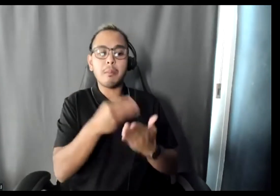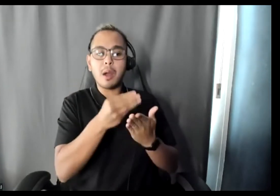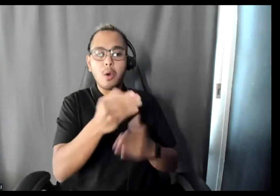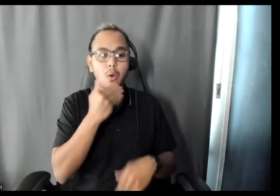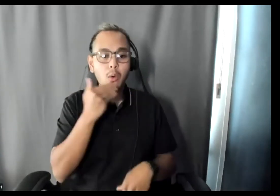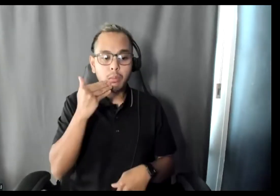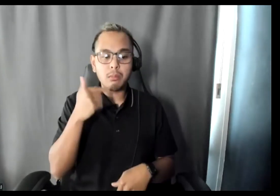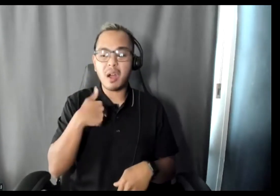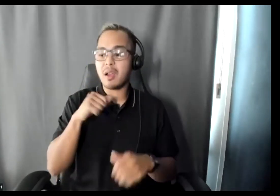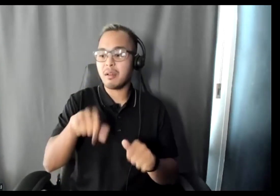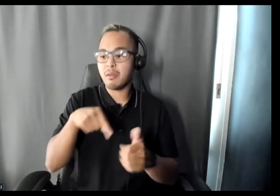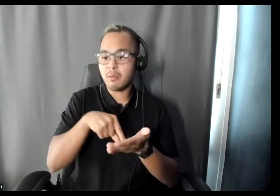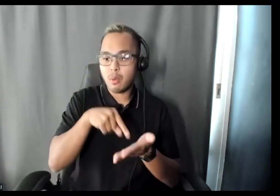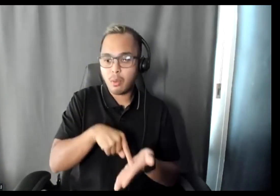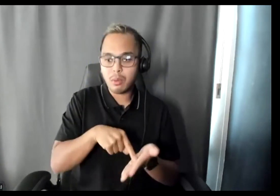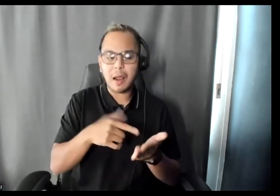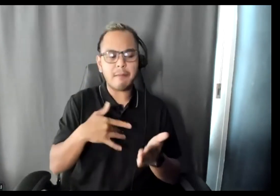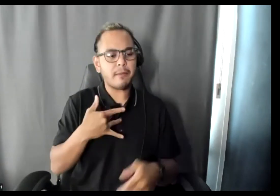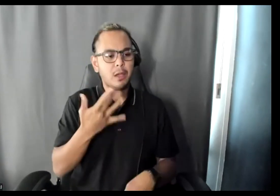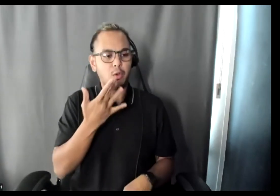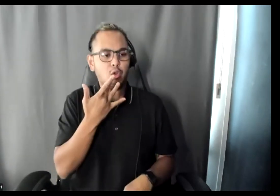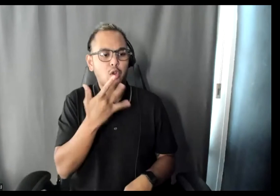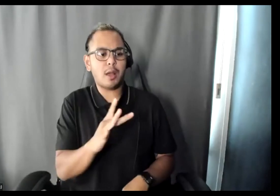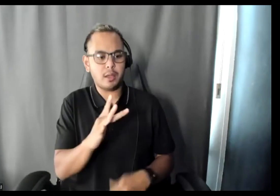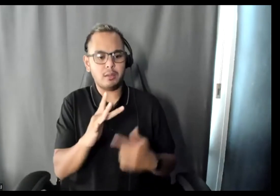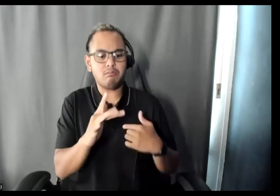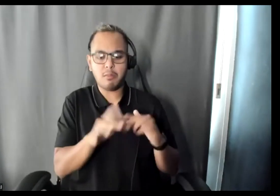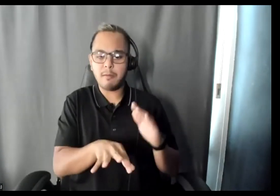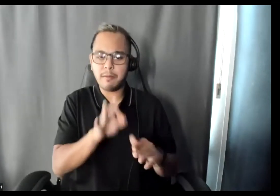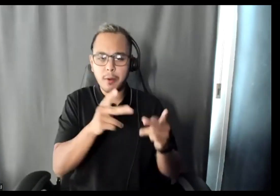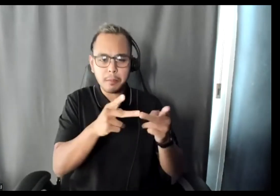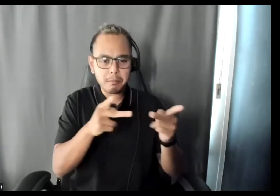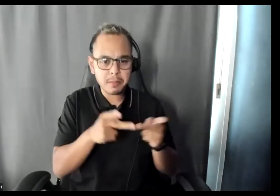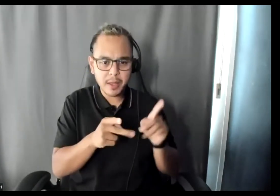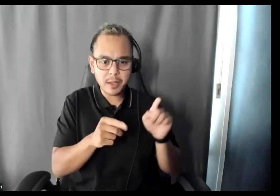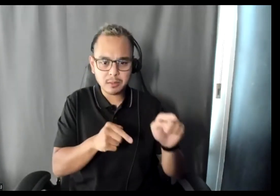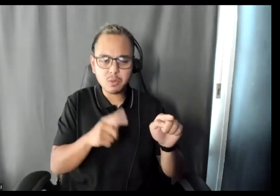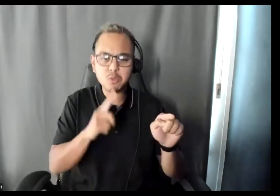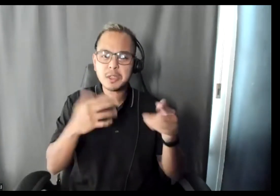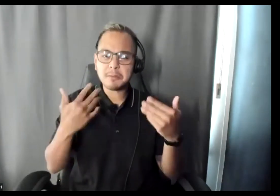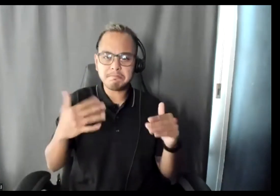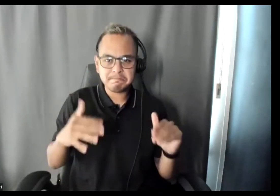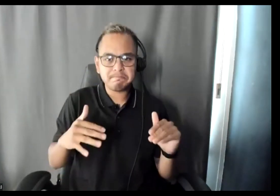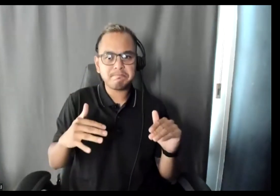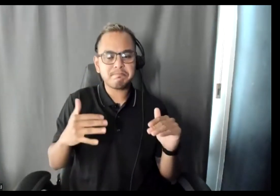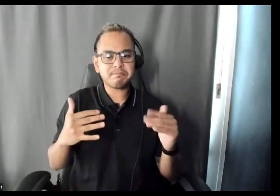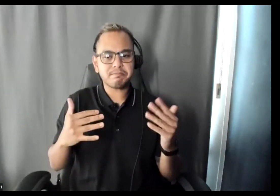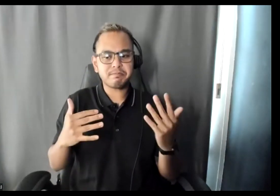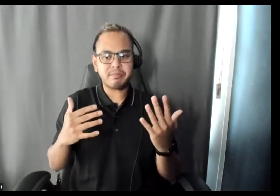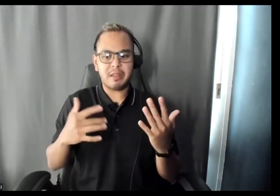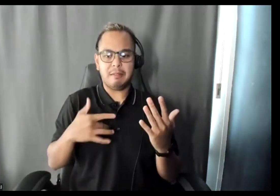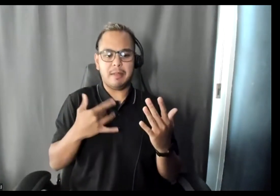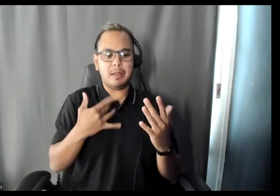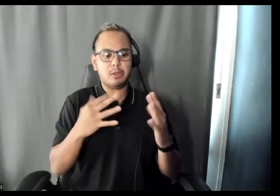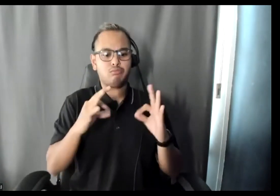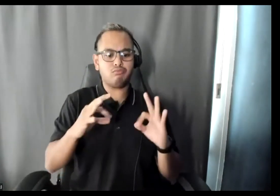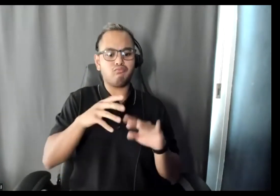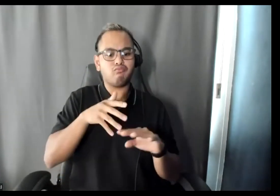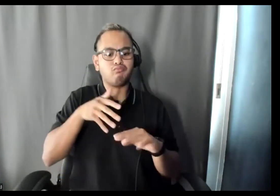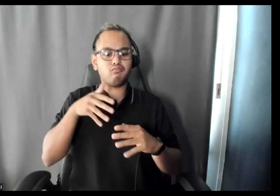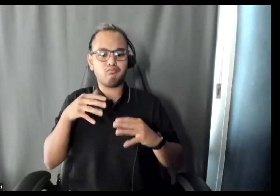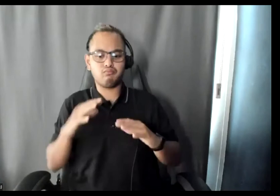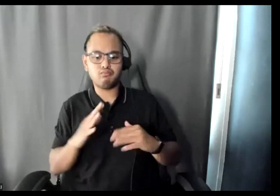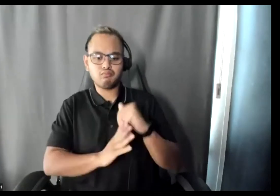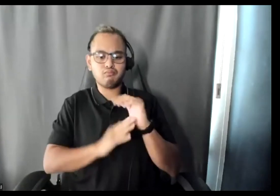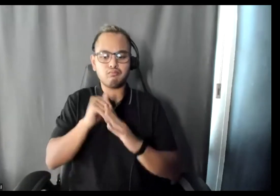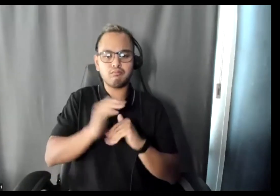communities, or they feel lucky because they found a place, right, that's reasonably priced as a rental, or they feel lucky because they had a